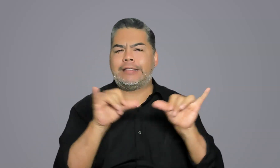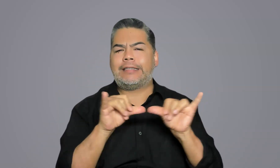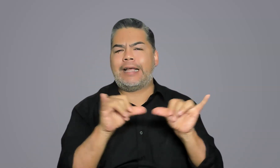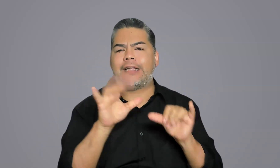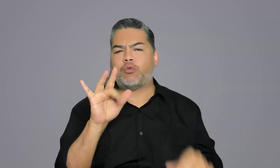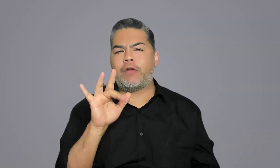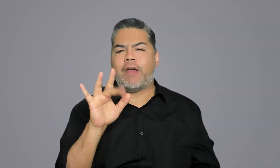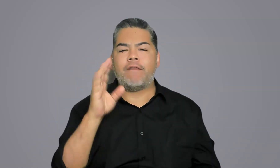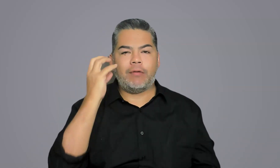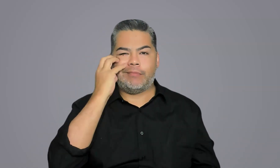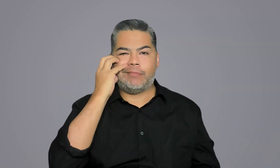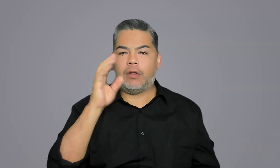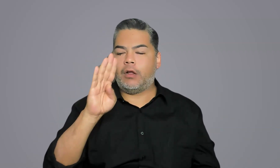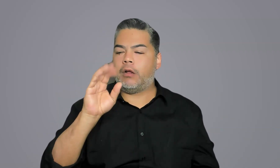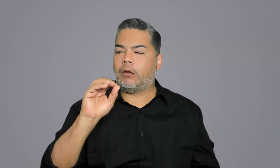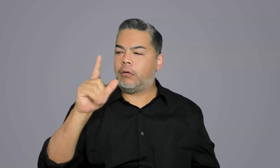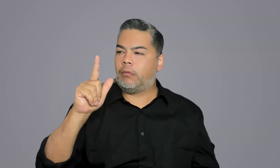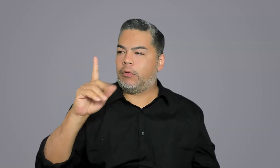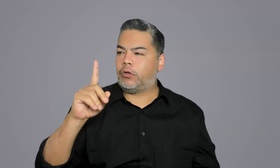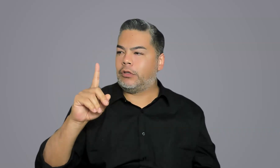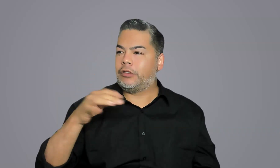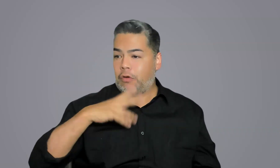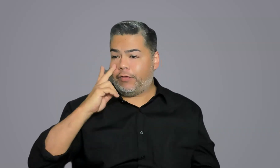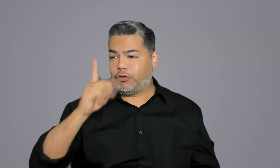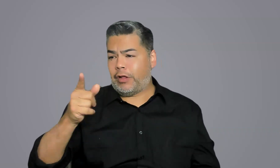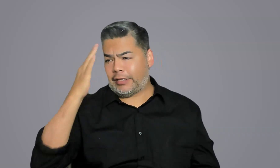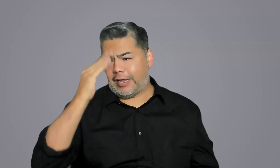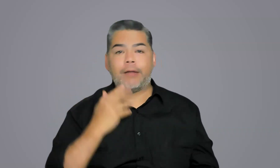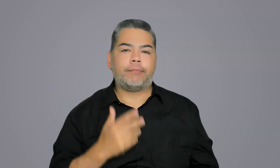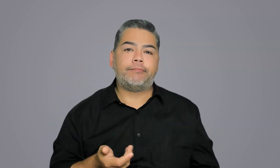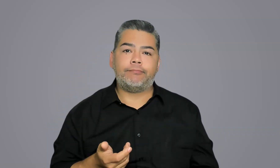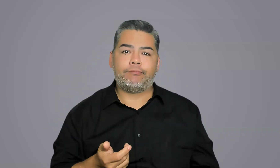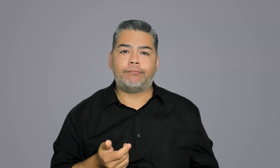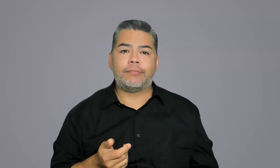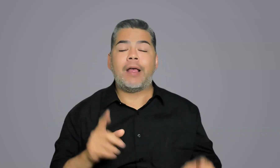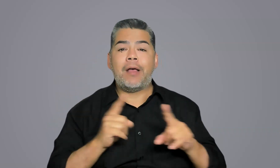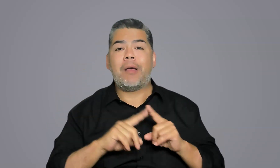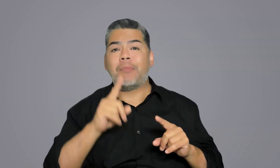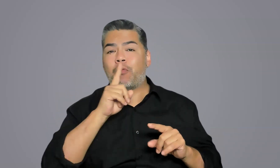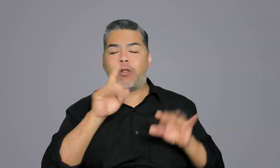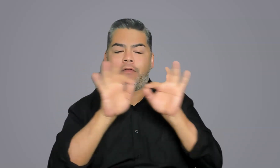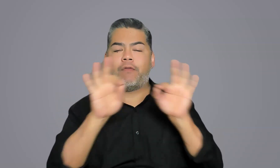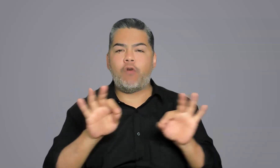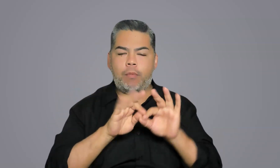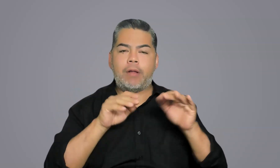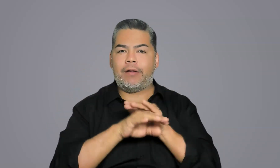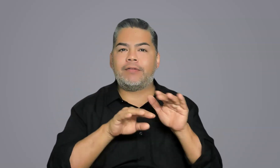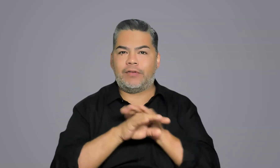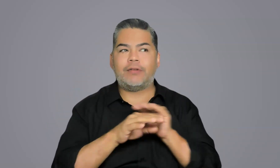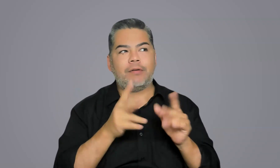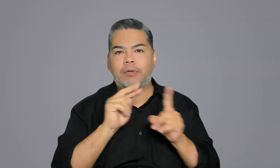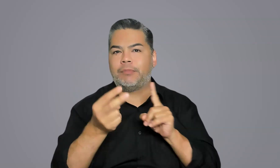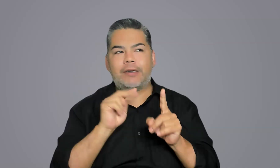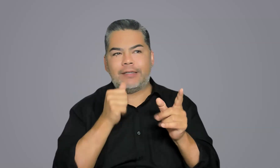bold and say, look, visually that looks like a heading. And yes, you're not wrong, it does. But actually, from a formatting and accessibility perspective, that doesn't